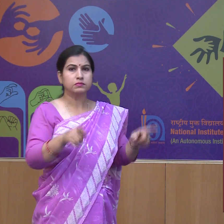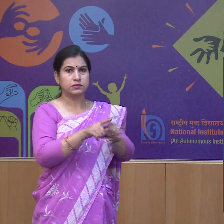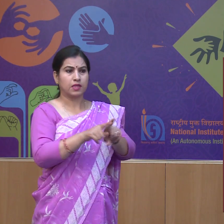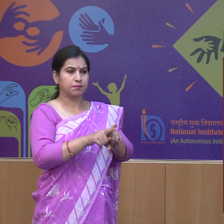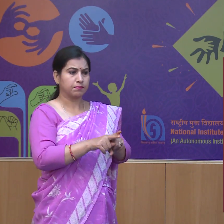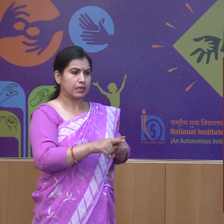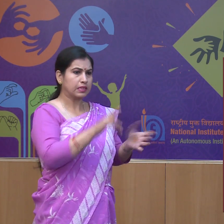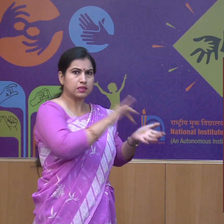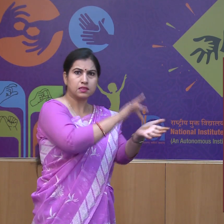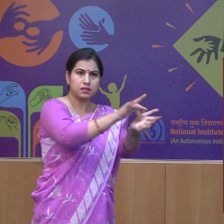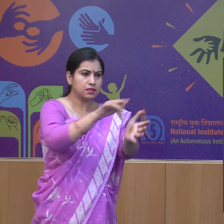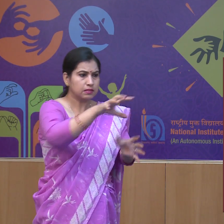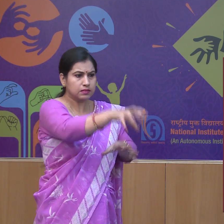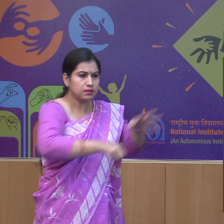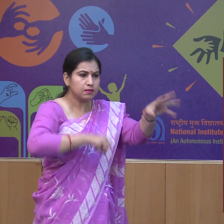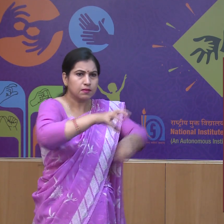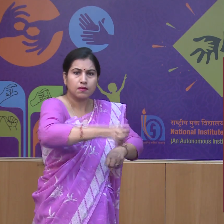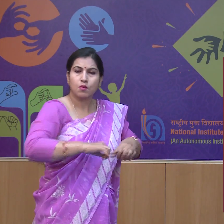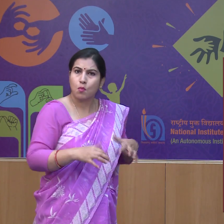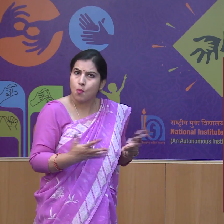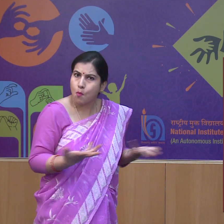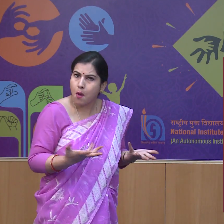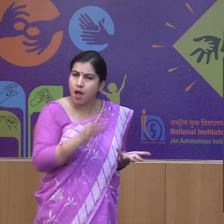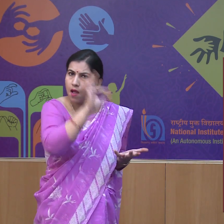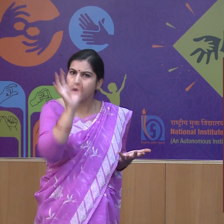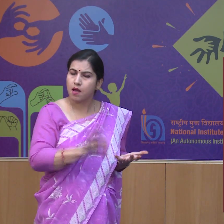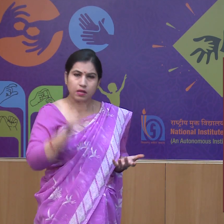as colonizers to India.